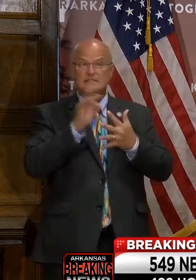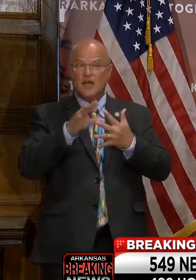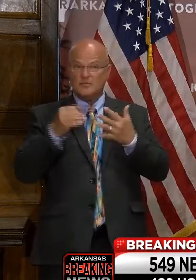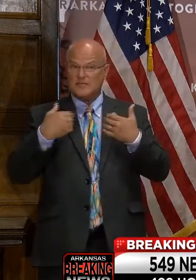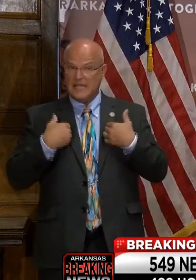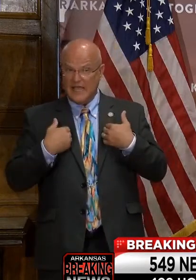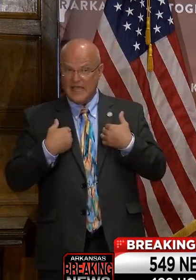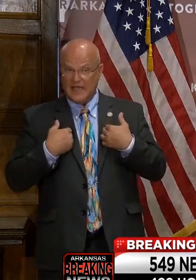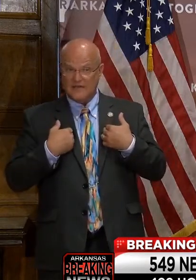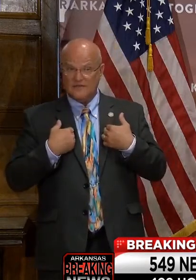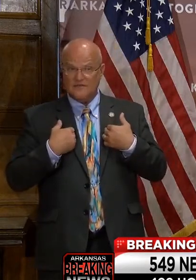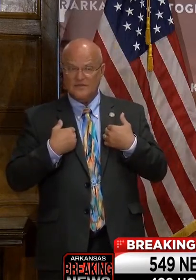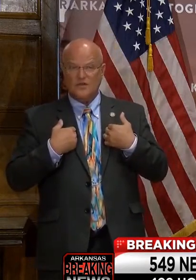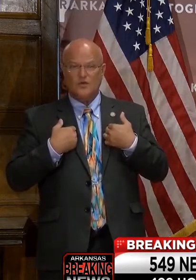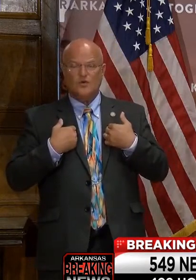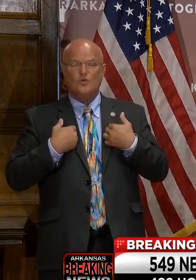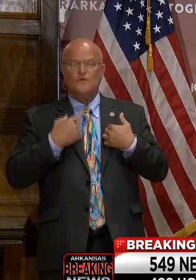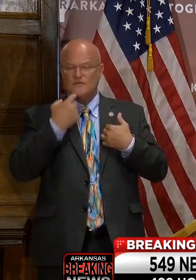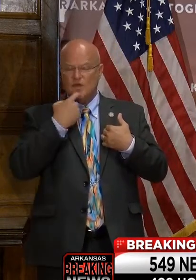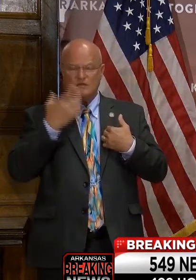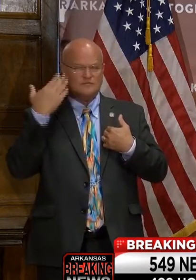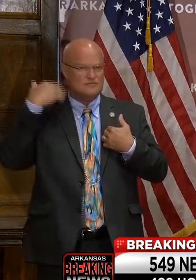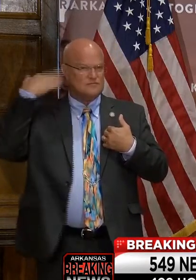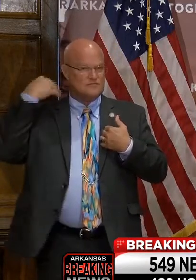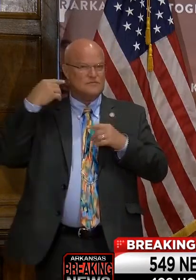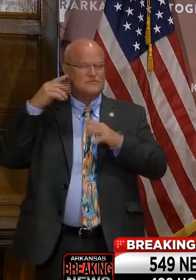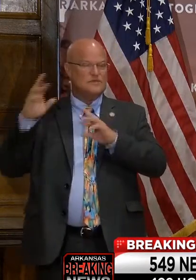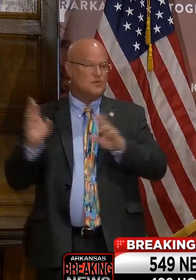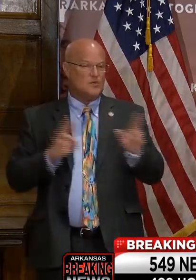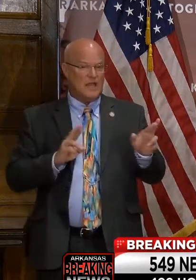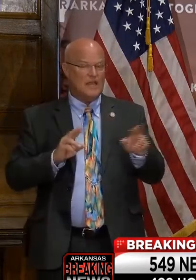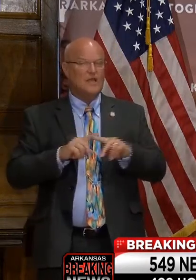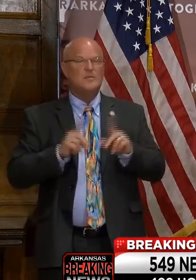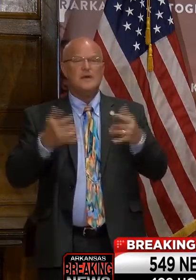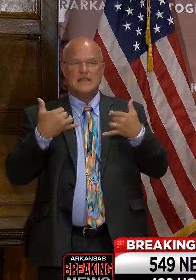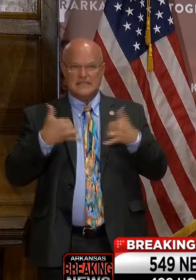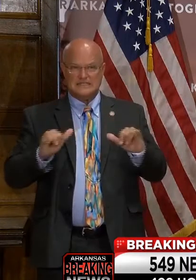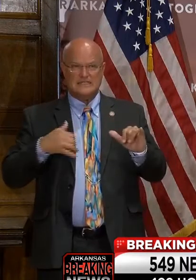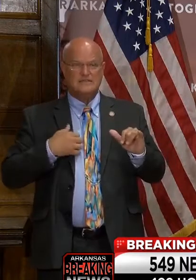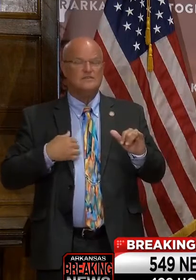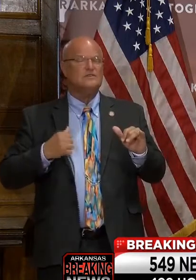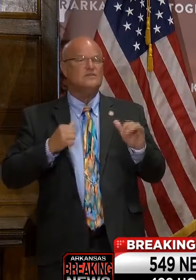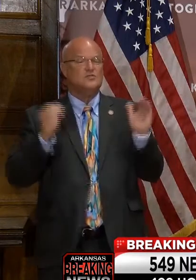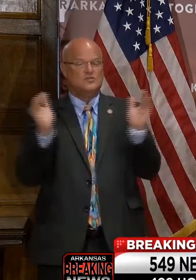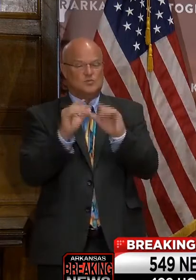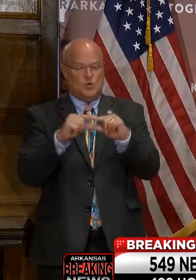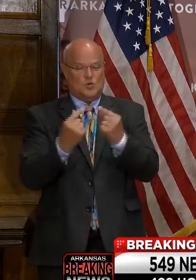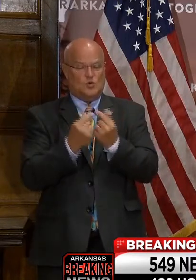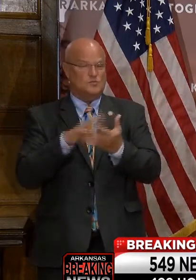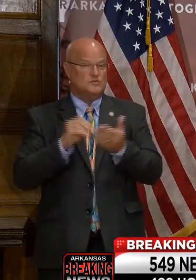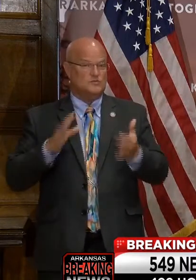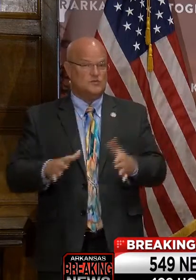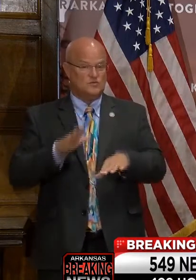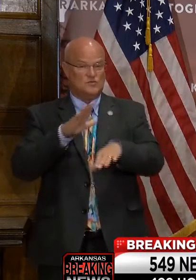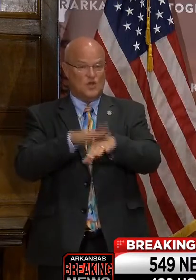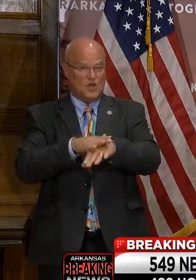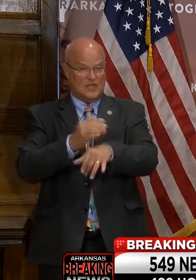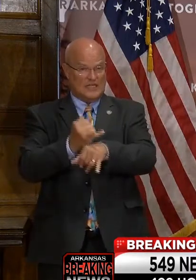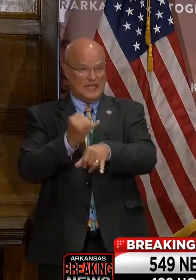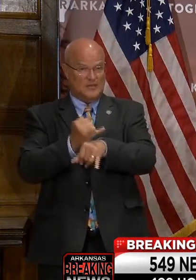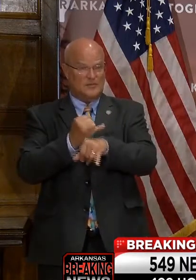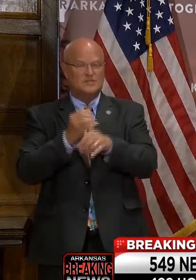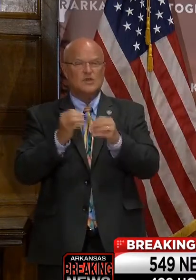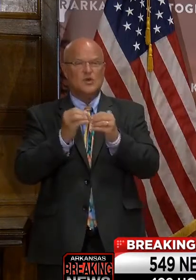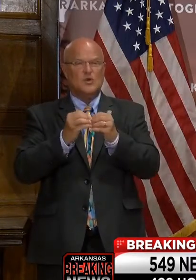they have. We've asked them for months to prepare for that. But they could still revert to smaller groups of students coming on site,